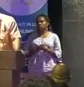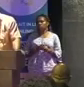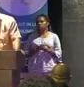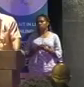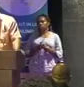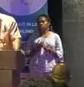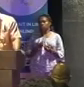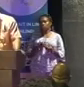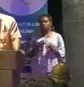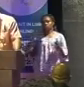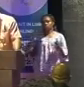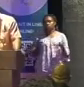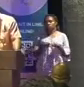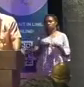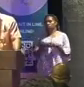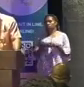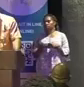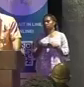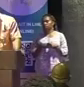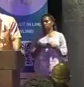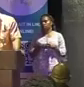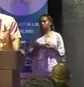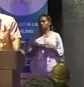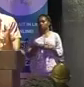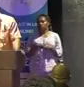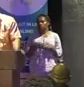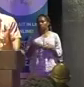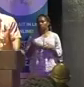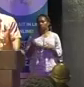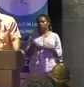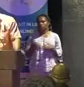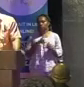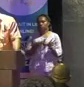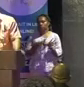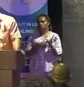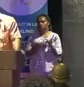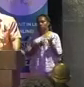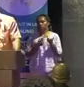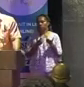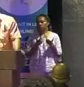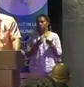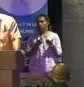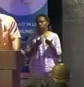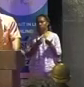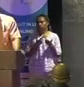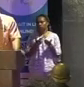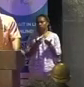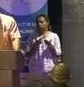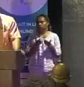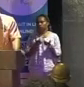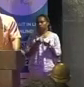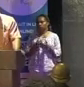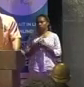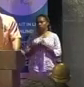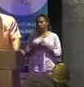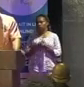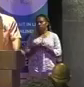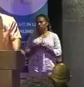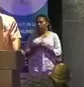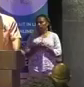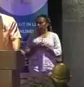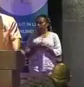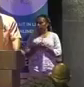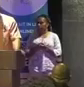IRC law. Take note. Okay, one plan. Now plan on average salary income, yeah, they're about